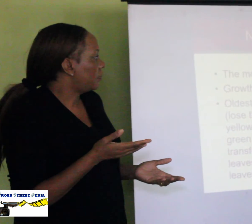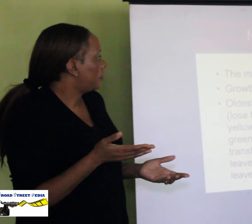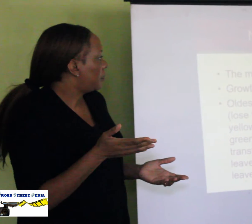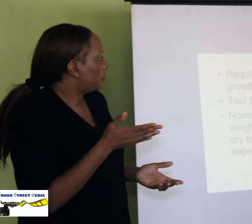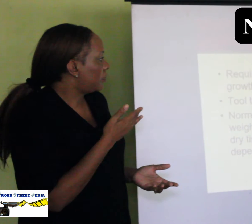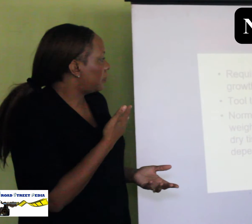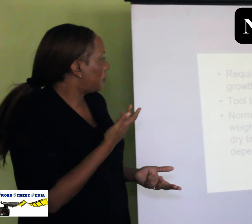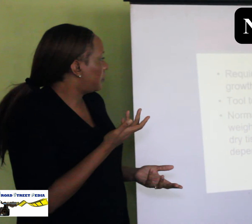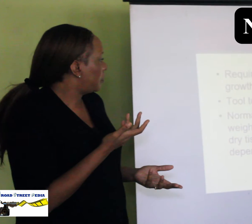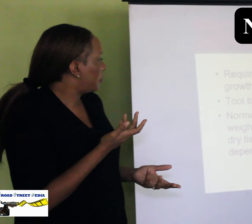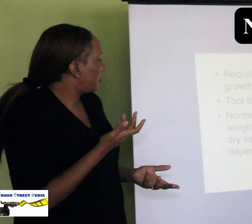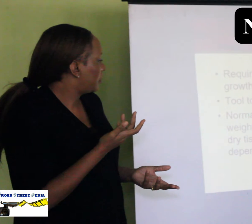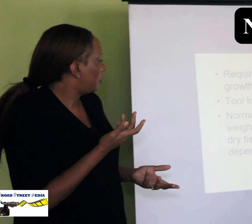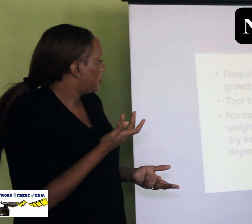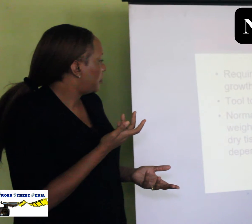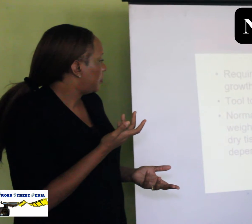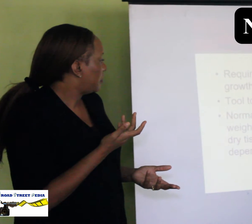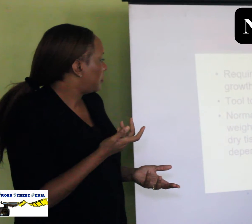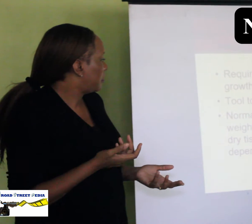go back.